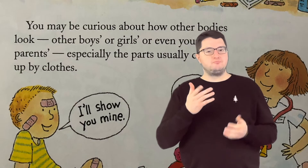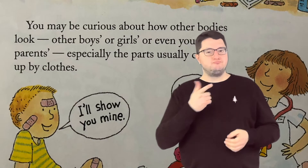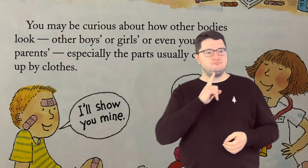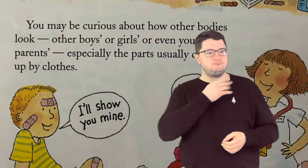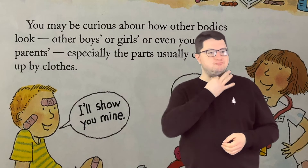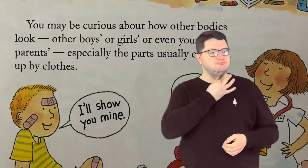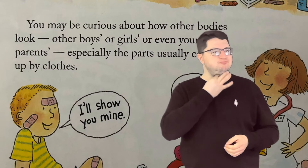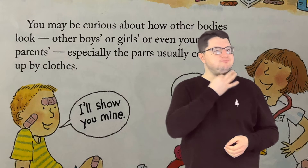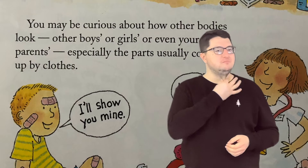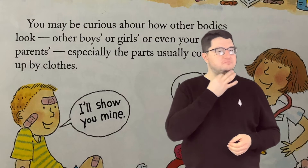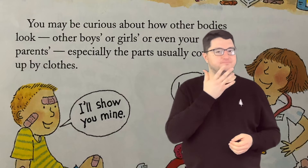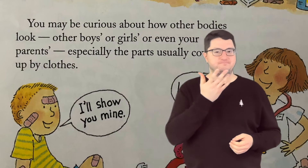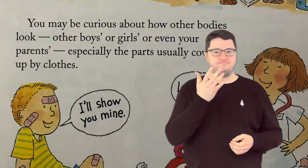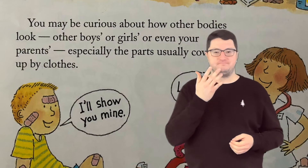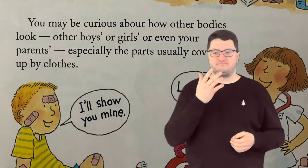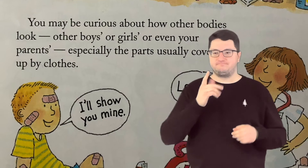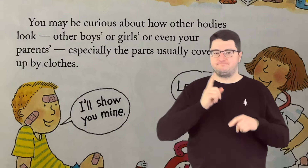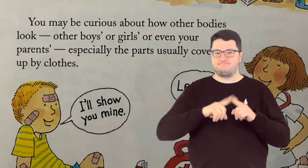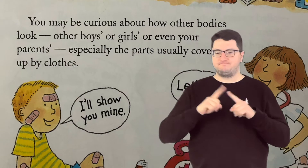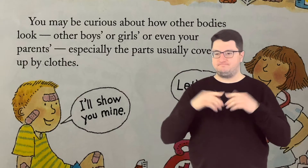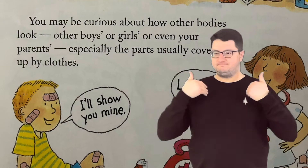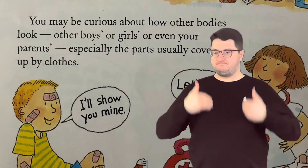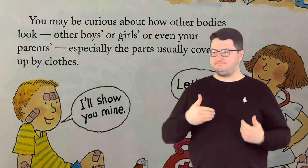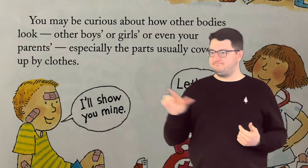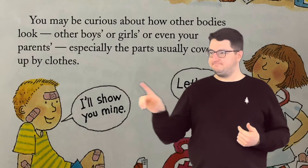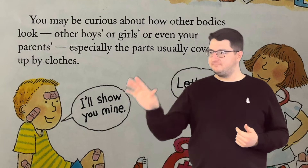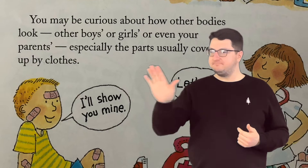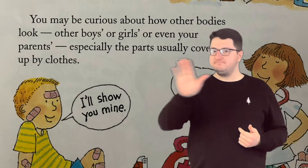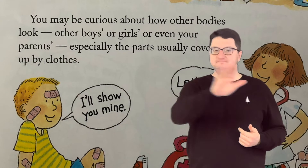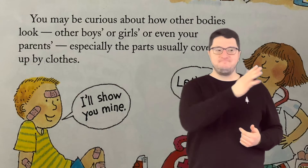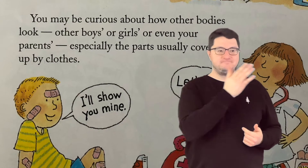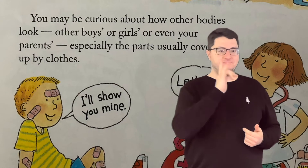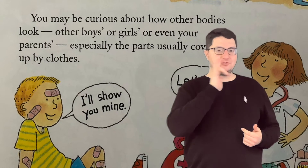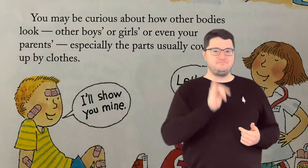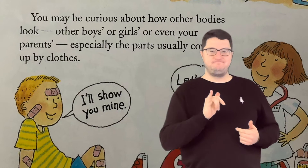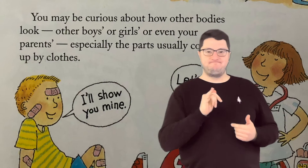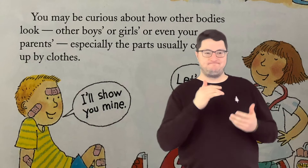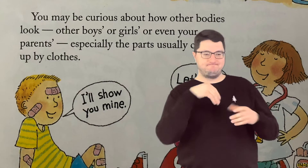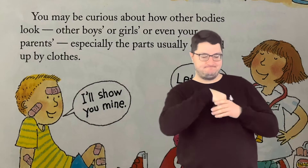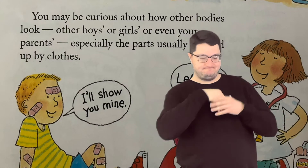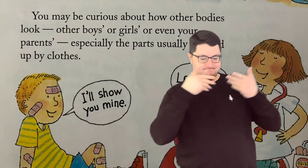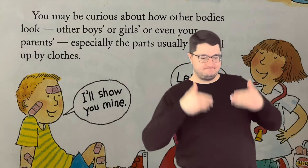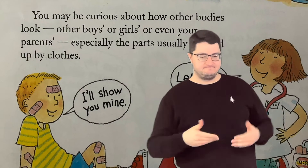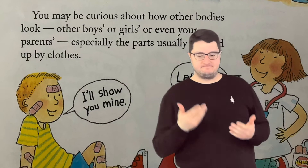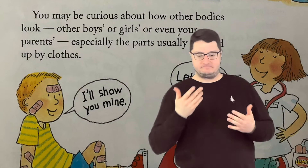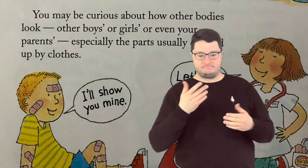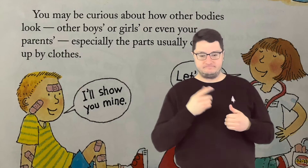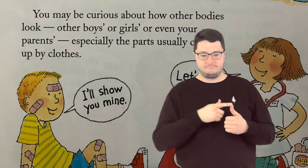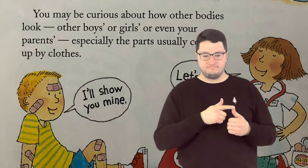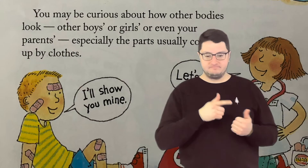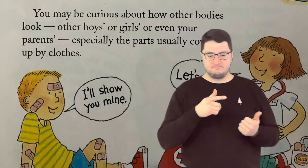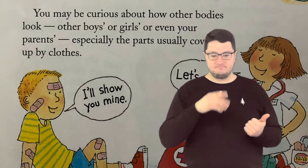You may be curious about how other bodies look, other boys or girls, or even your